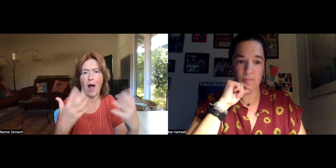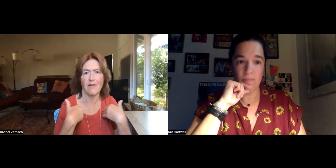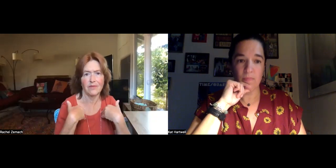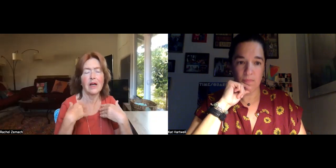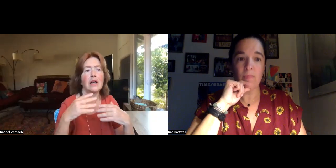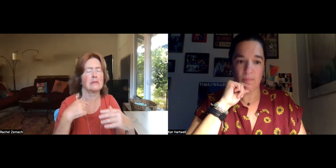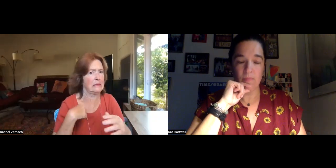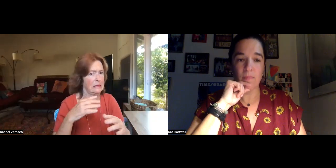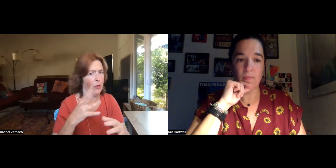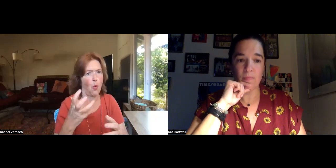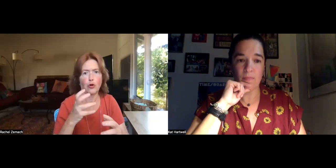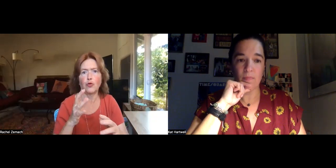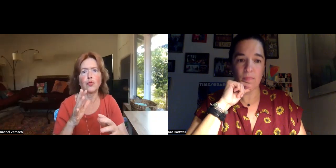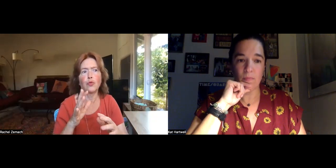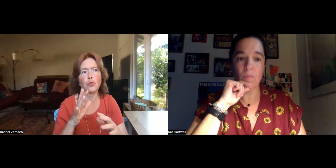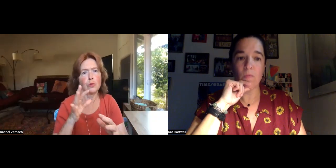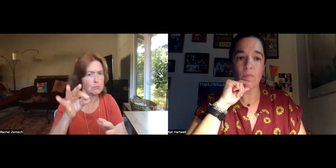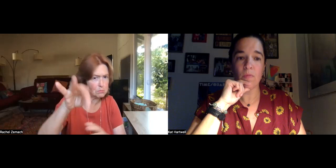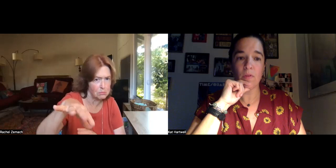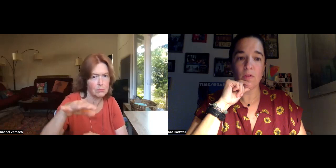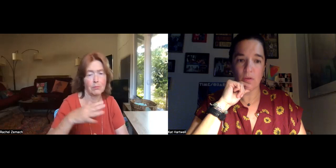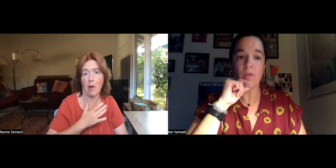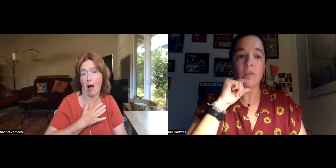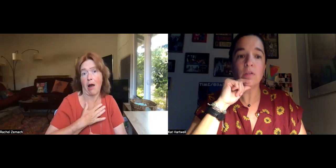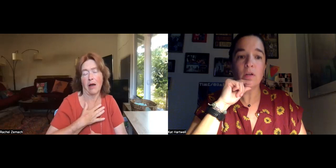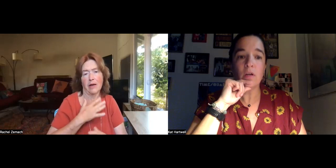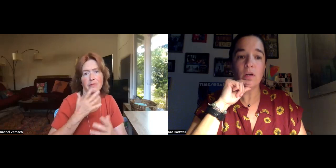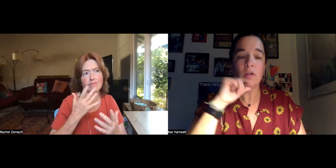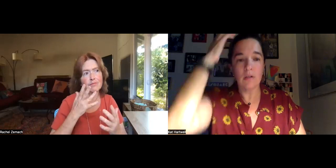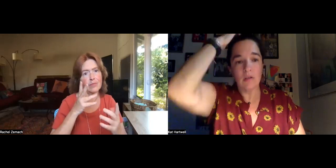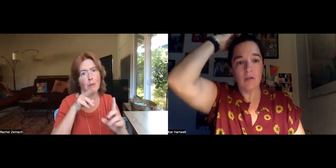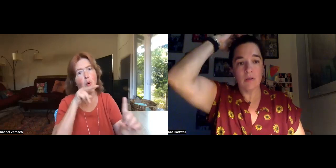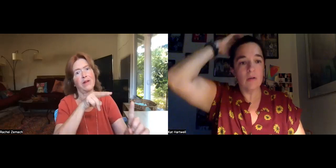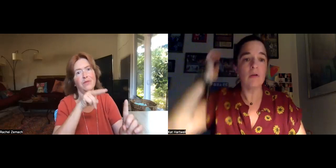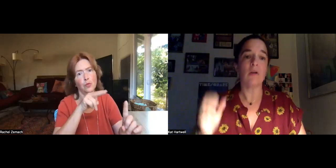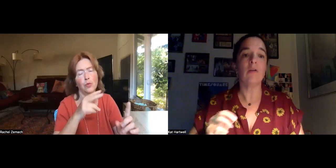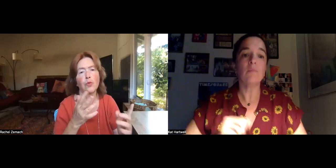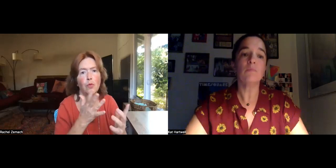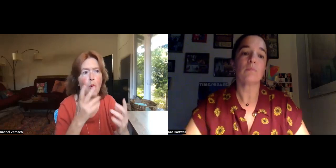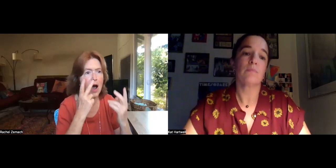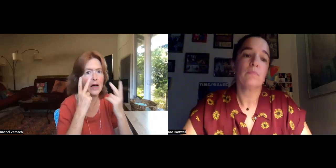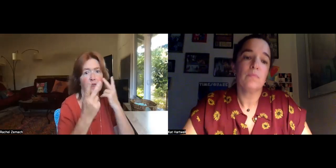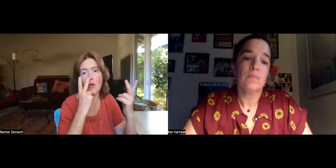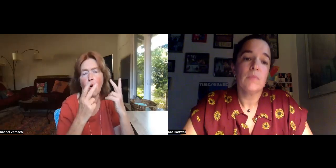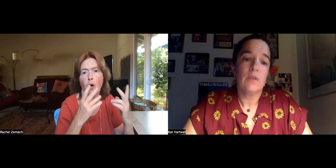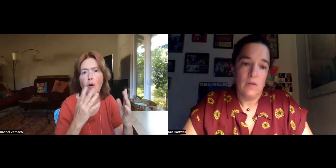Well, want to nominate point of view. What I